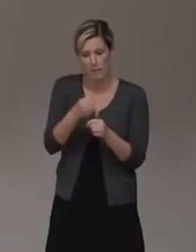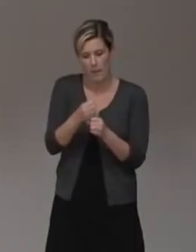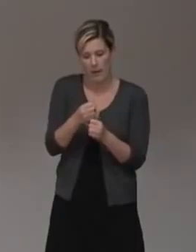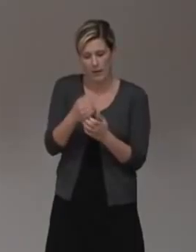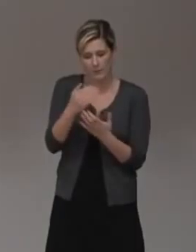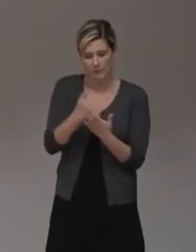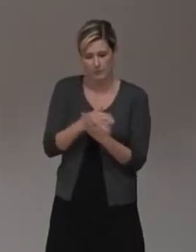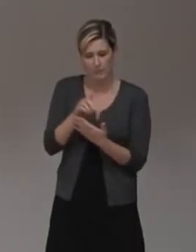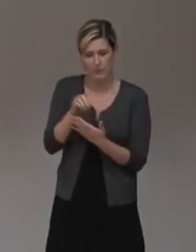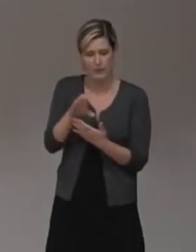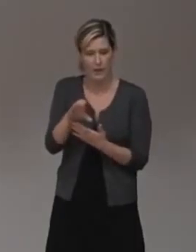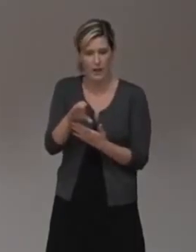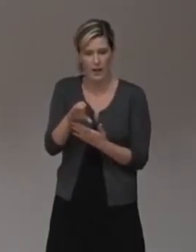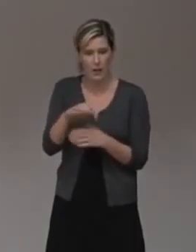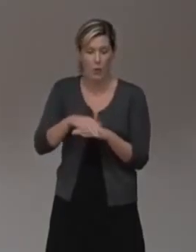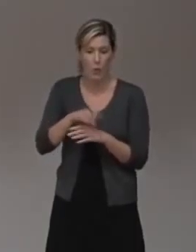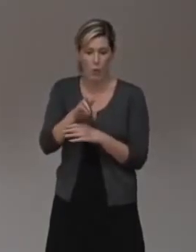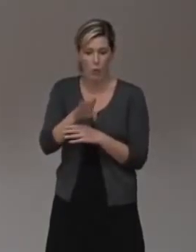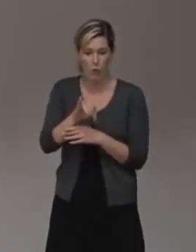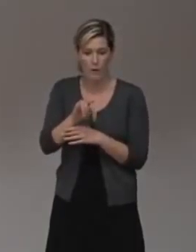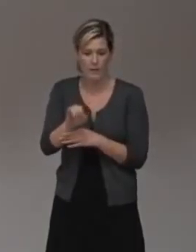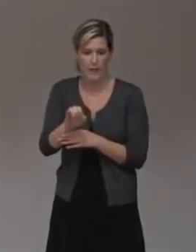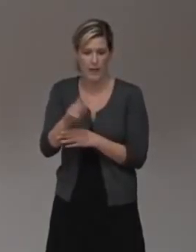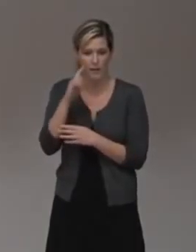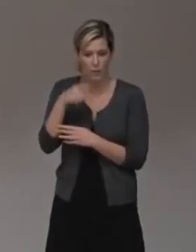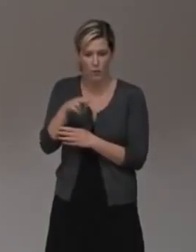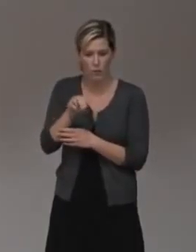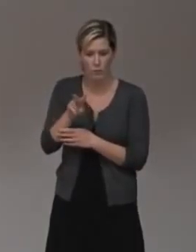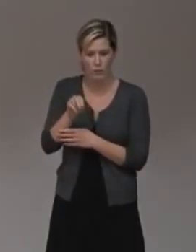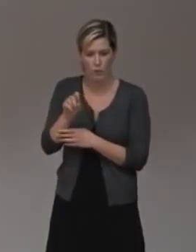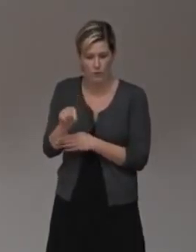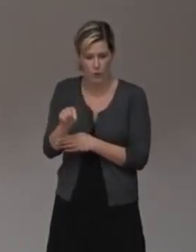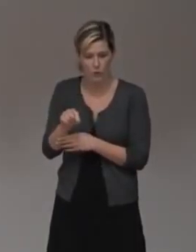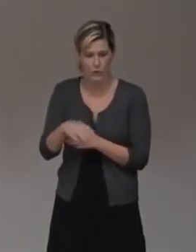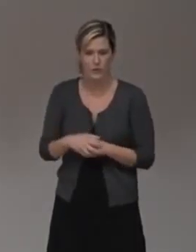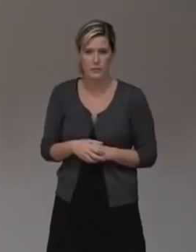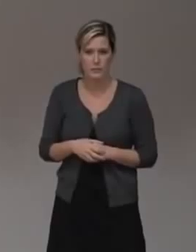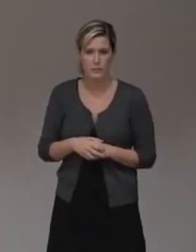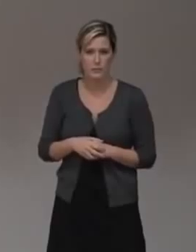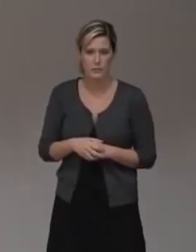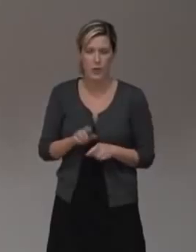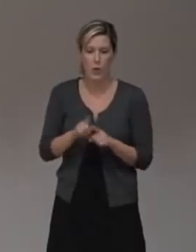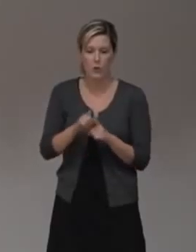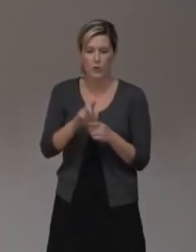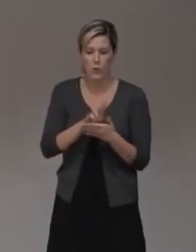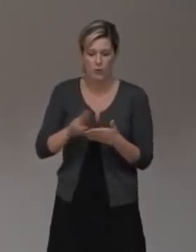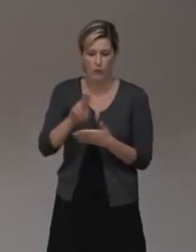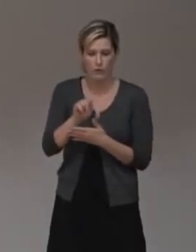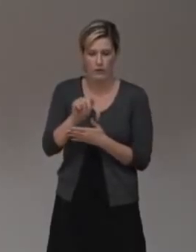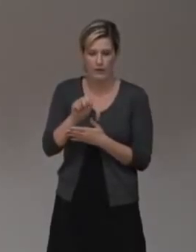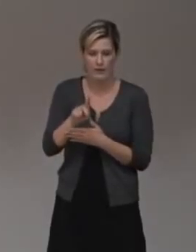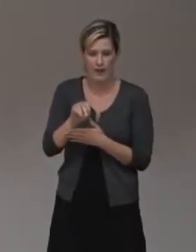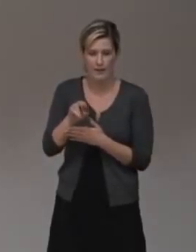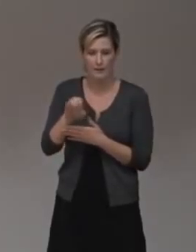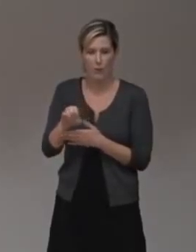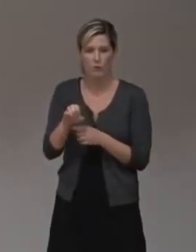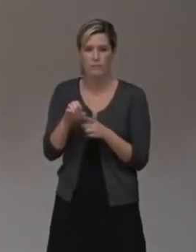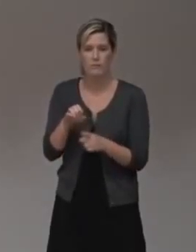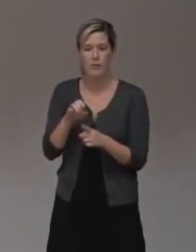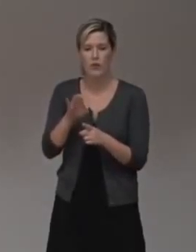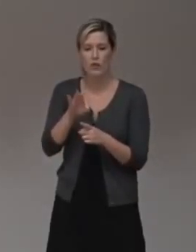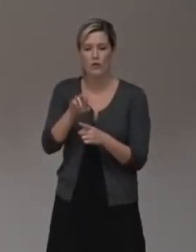document. It's on the Provost Office website. It's on the Diversity Task Force website. And it's called The Framework for Multicultural